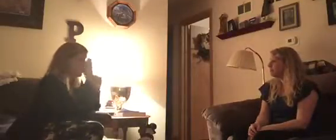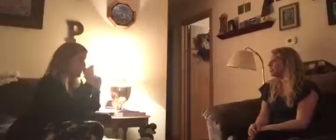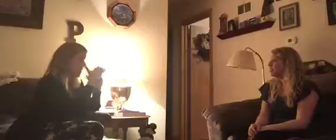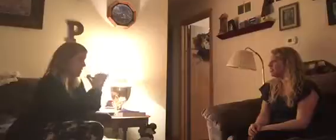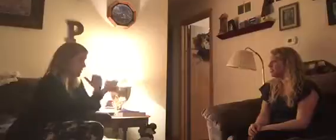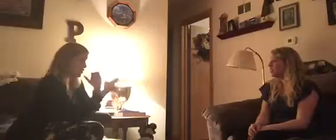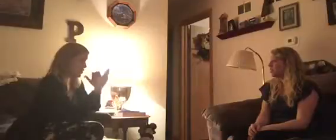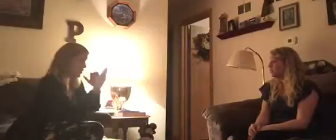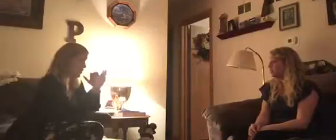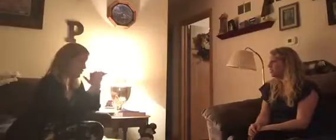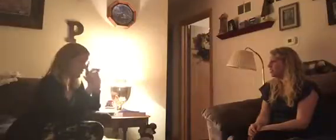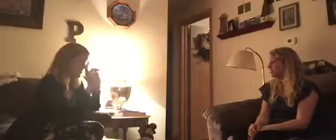the hood and the front,